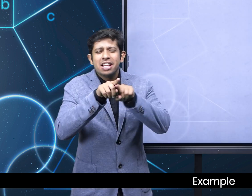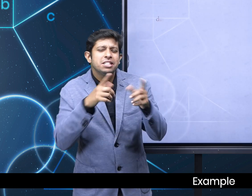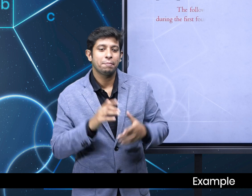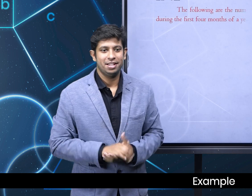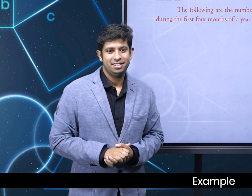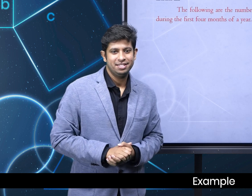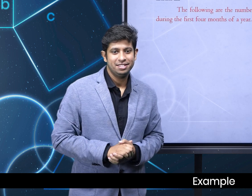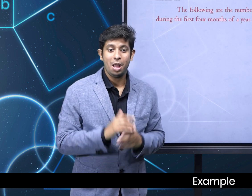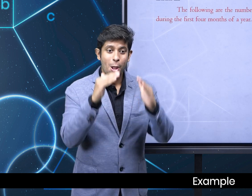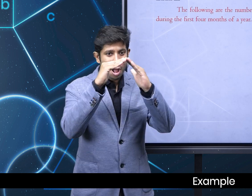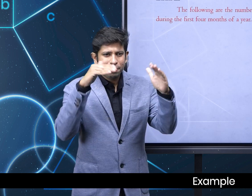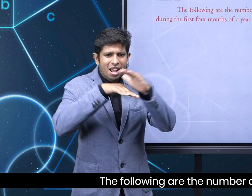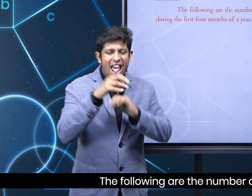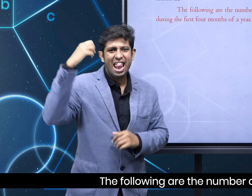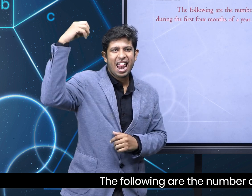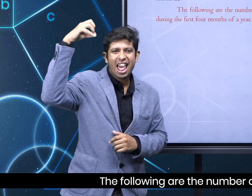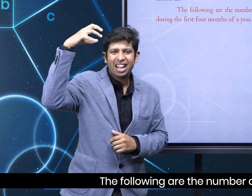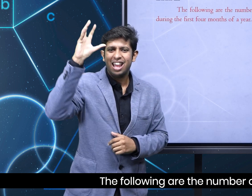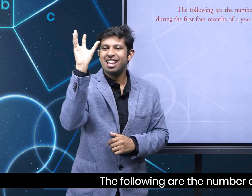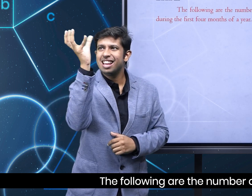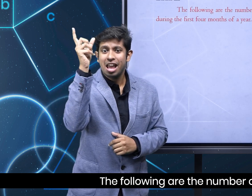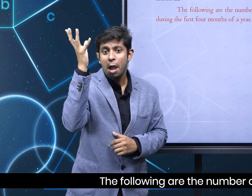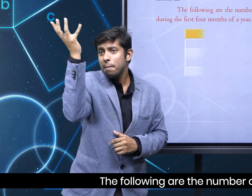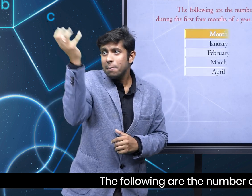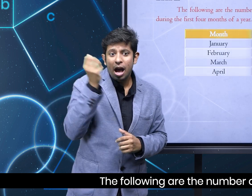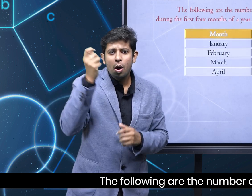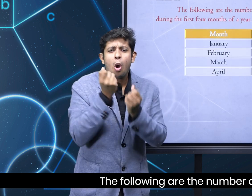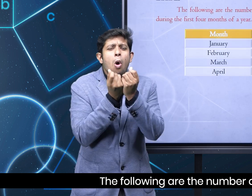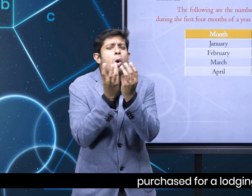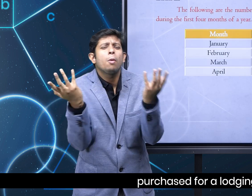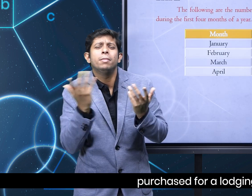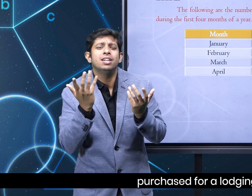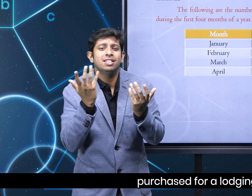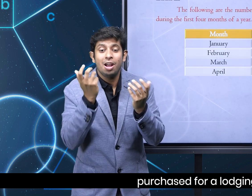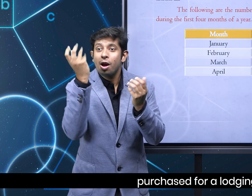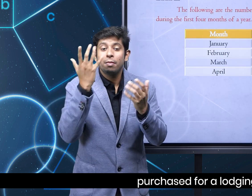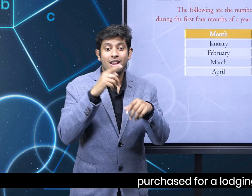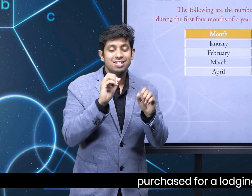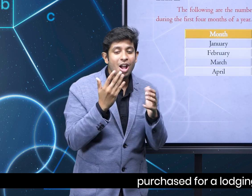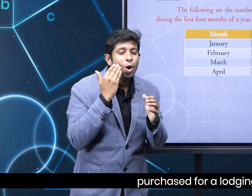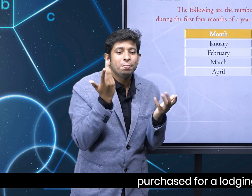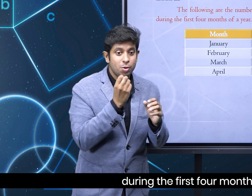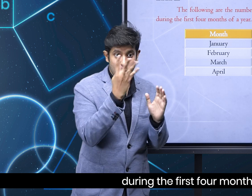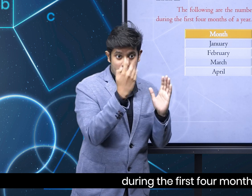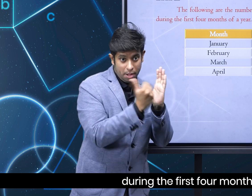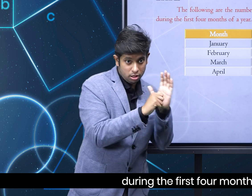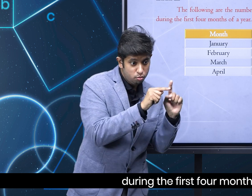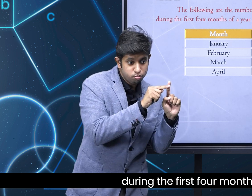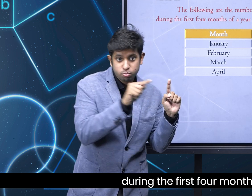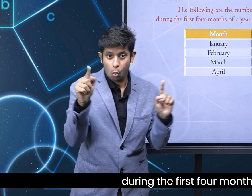Example: the following are the number of electric bulbs purchased for a lodging house during the first 4 months